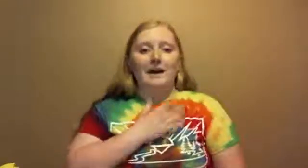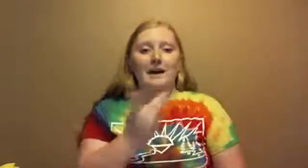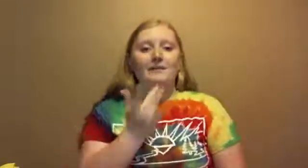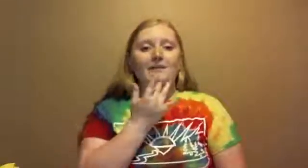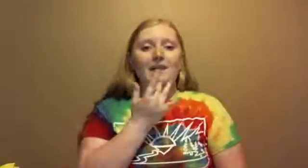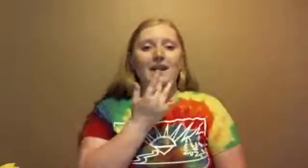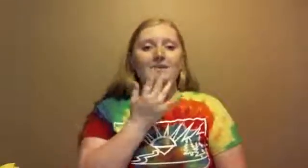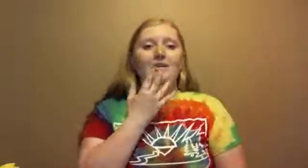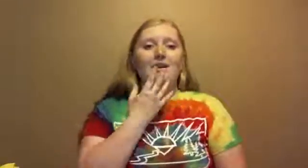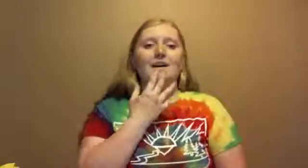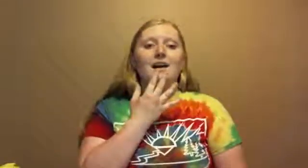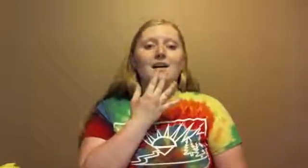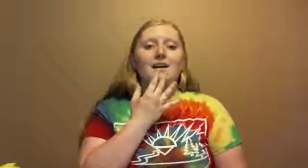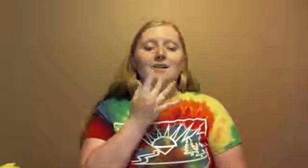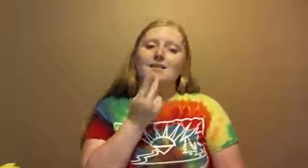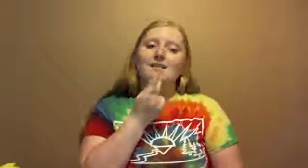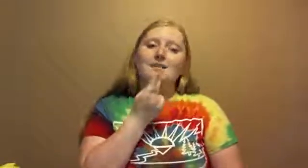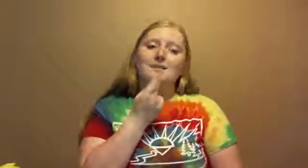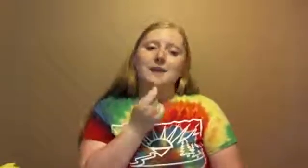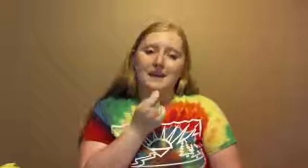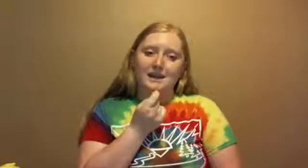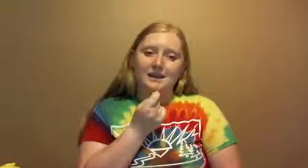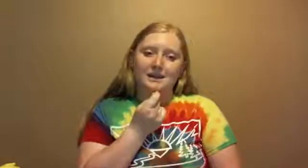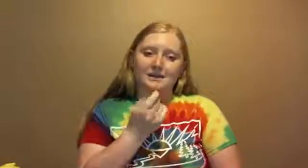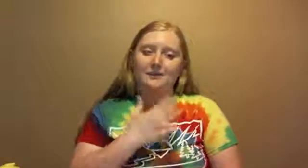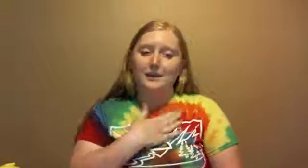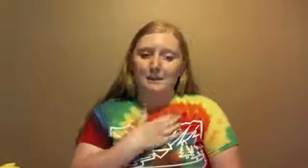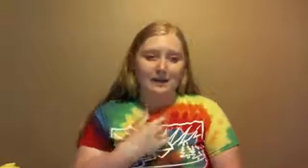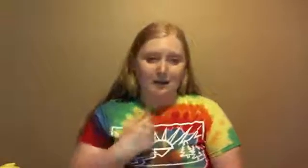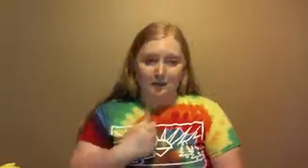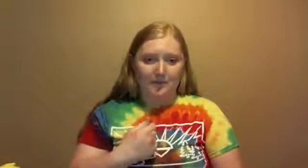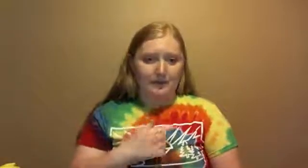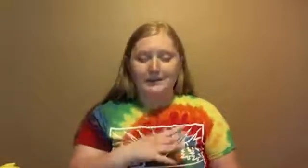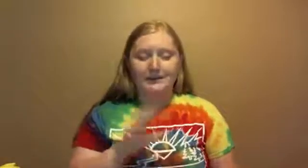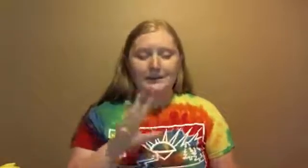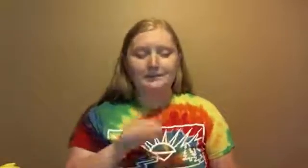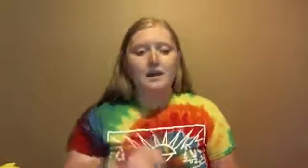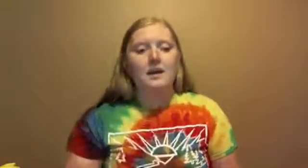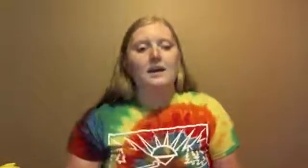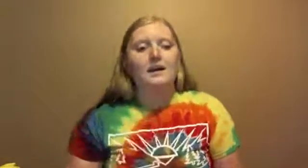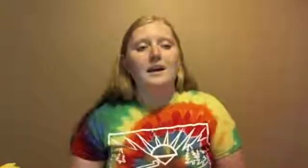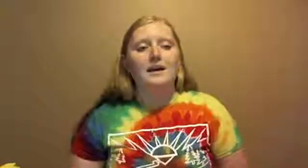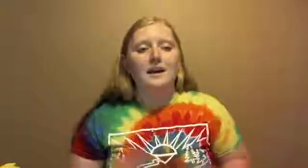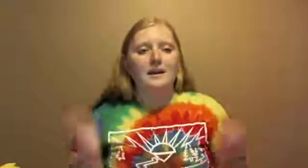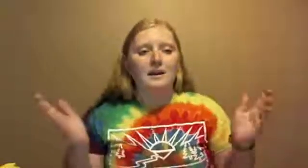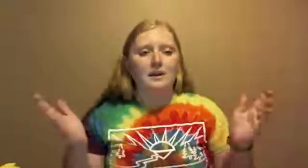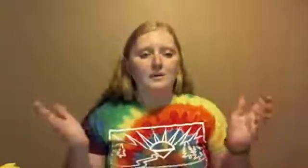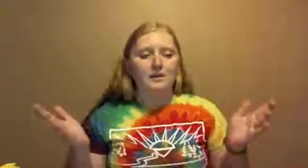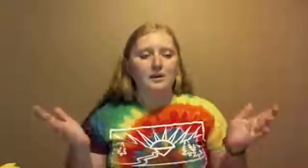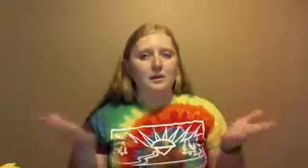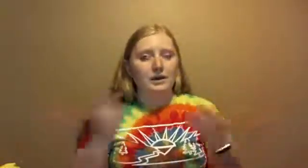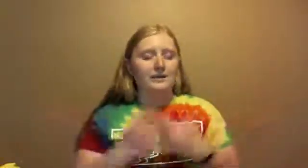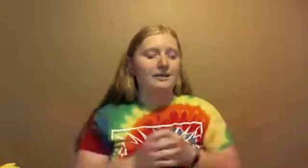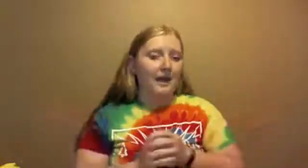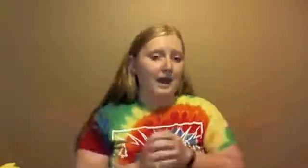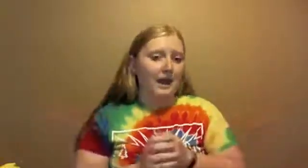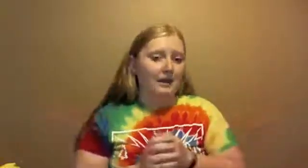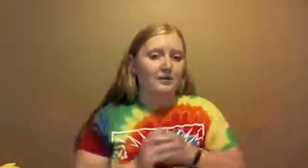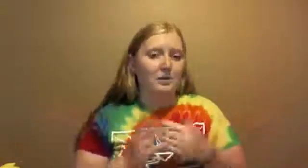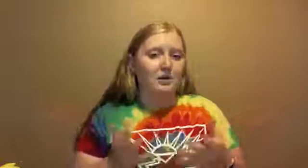my favorite color is pink for myself personally. And then you can say, ask what's your